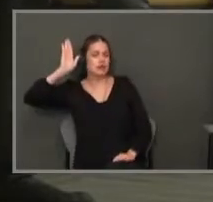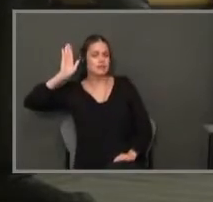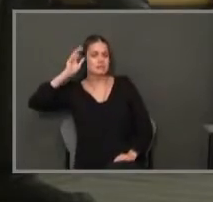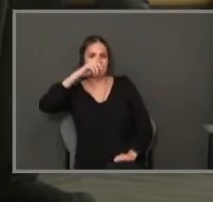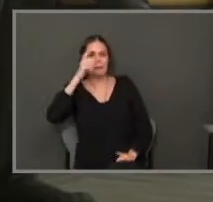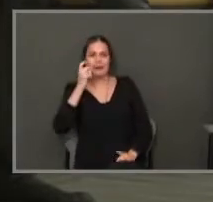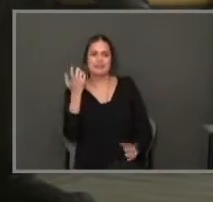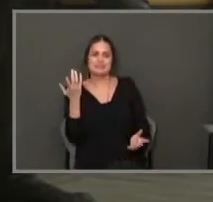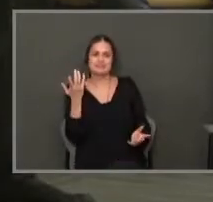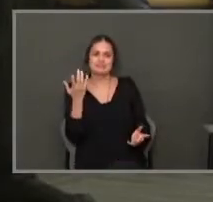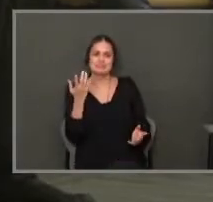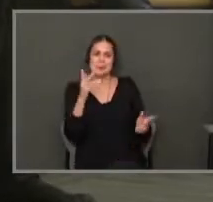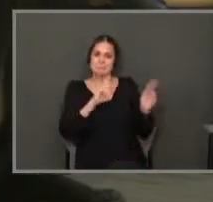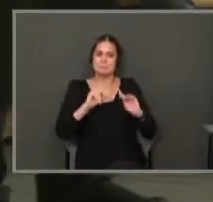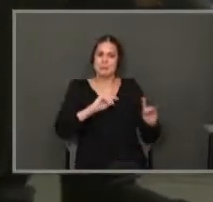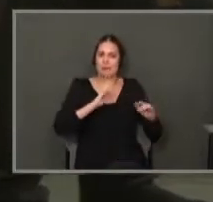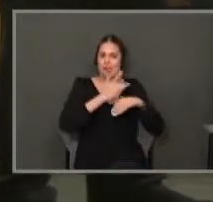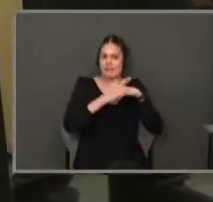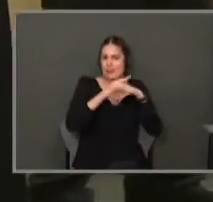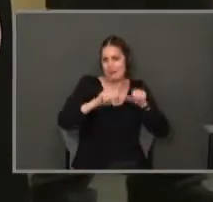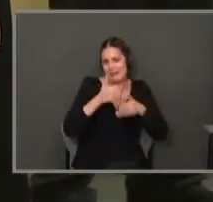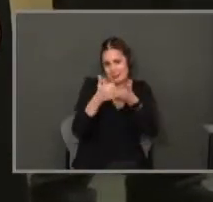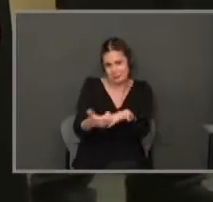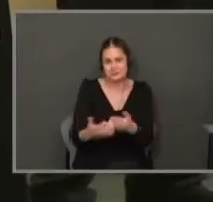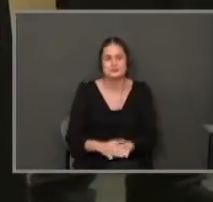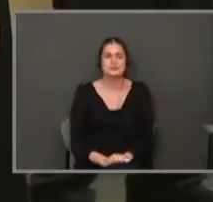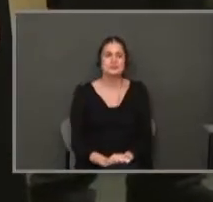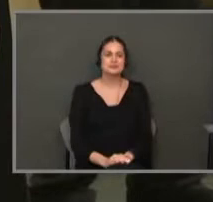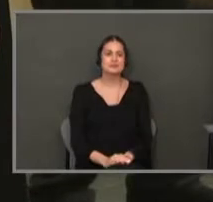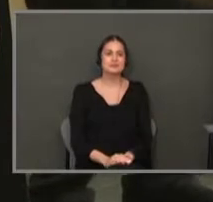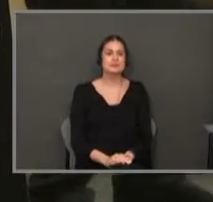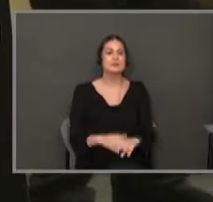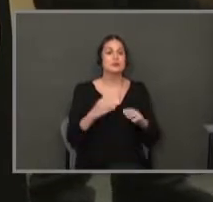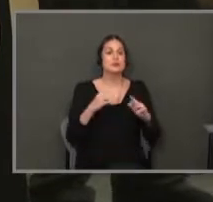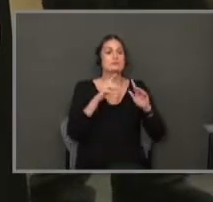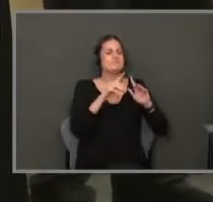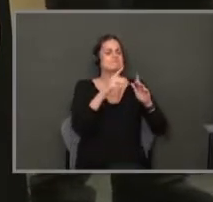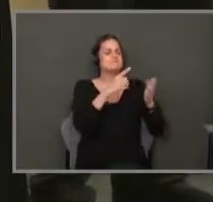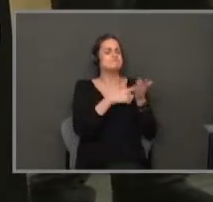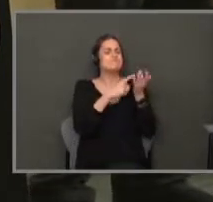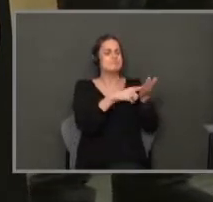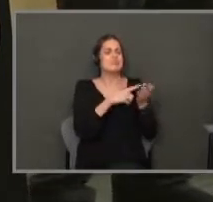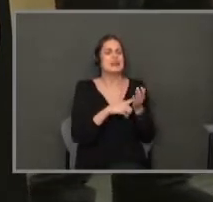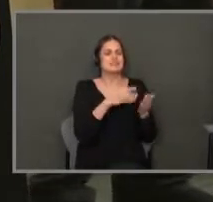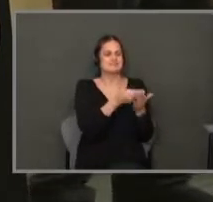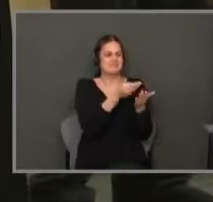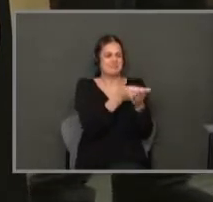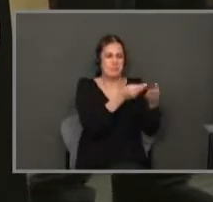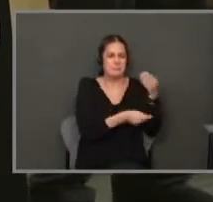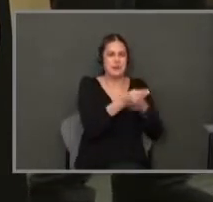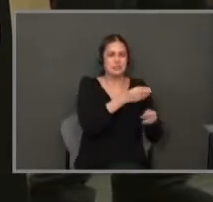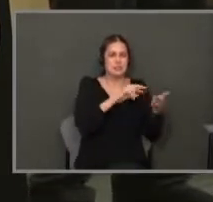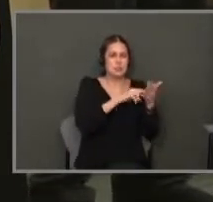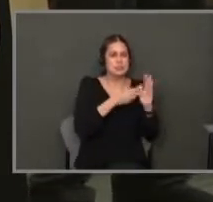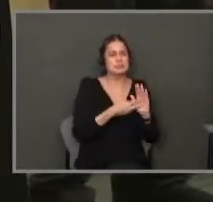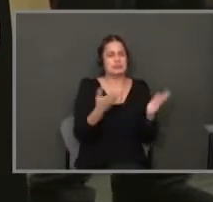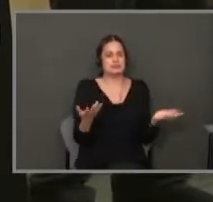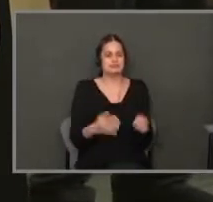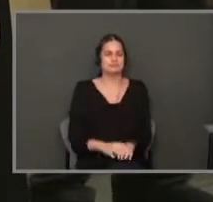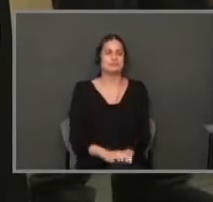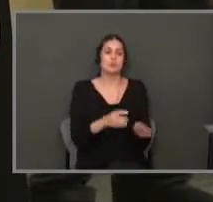got emergency response here as well. Let's talk about what a budget is. A budget is